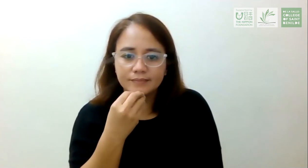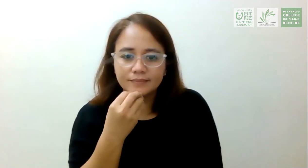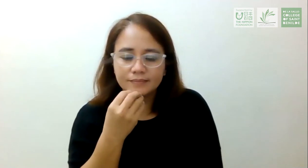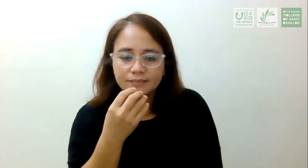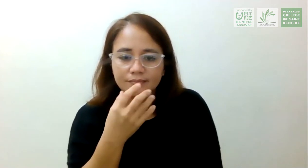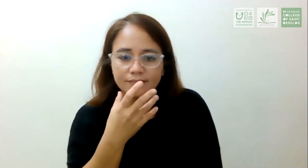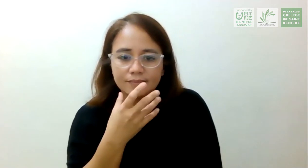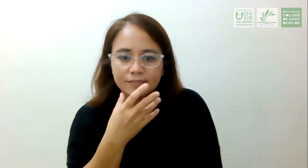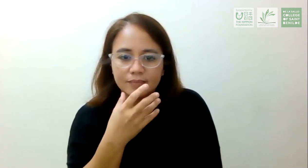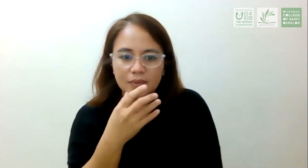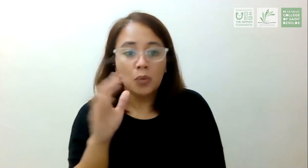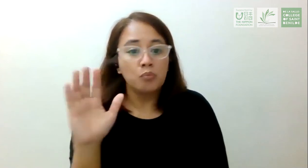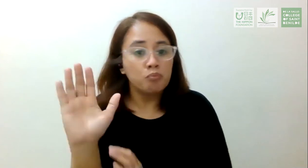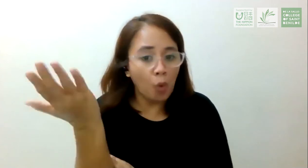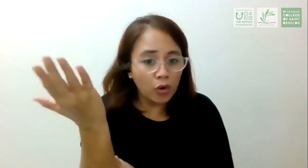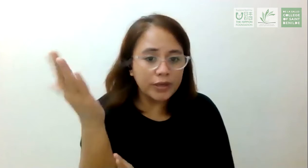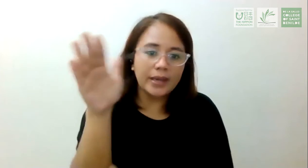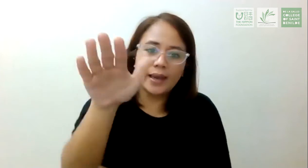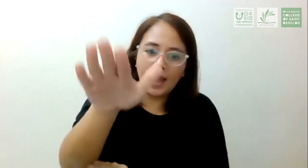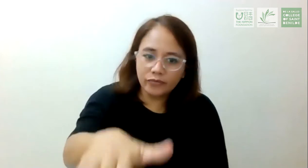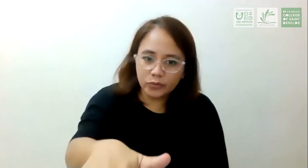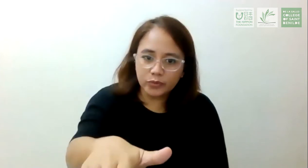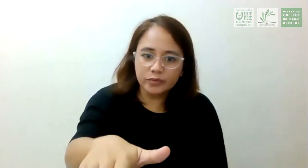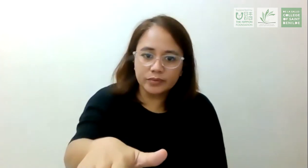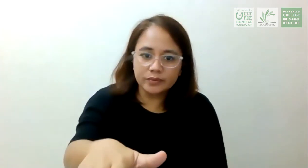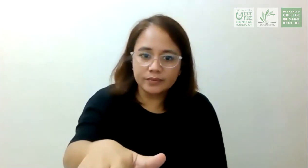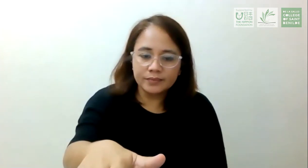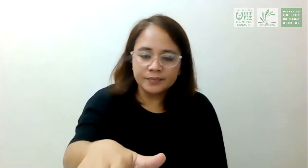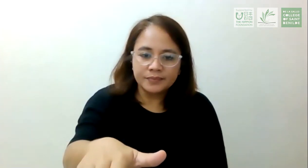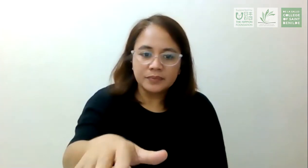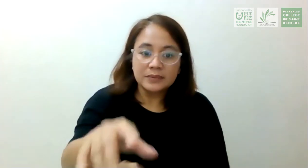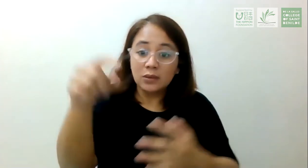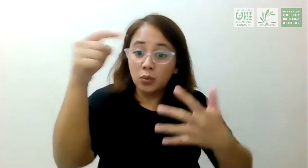morning, afternoon, these are more like nouns.